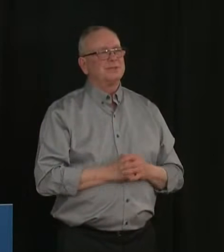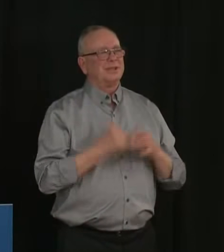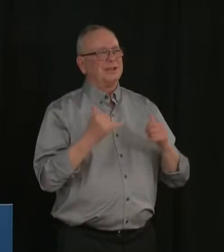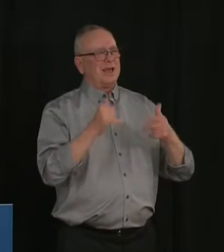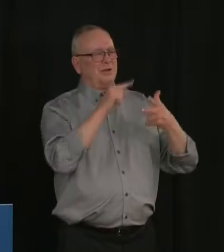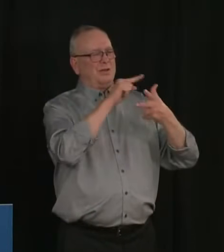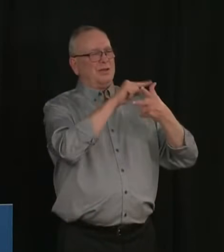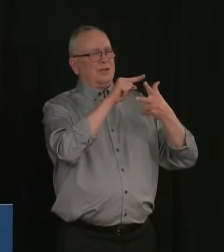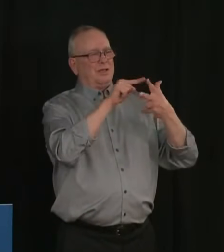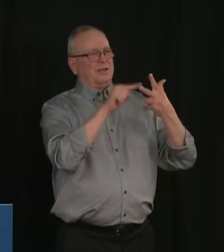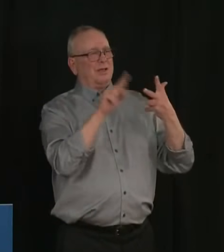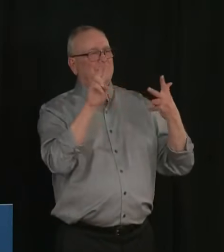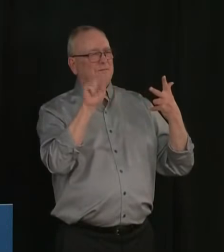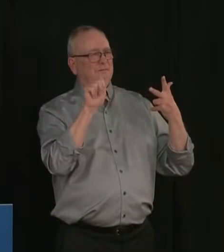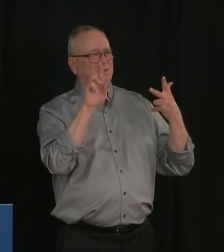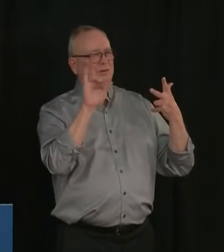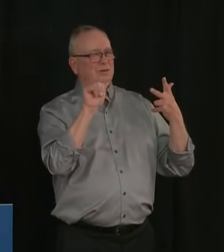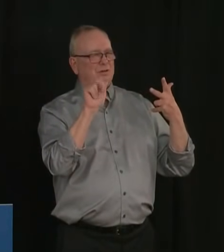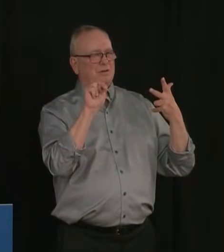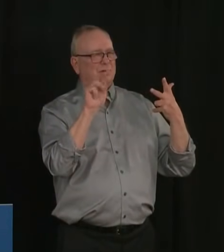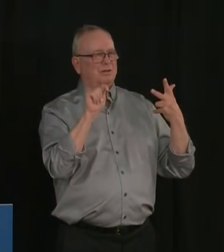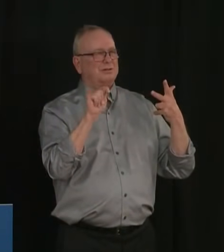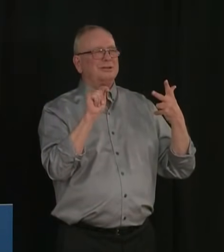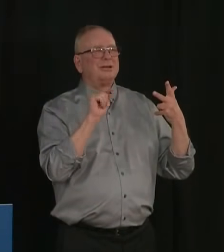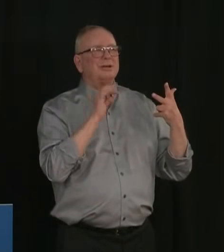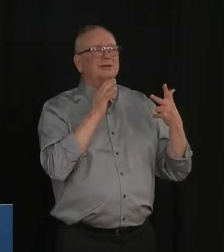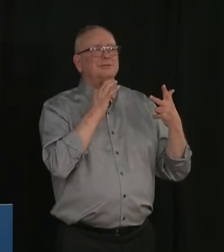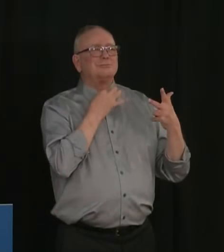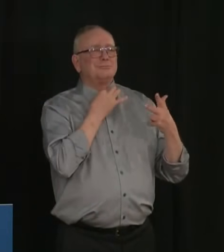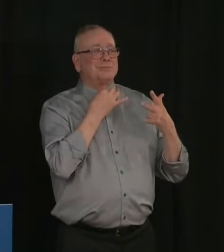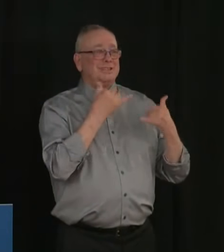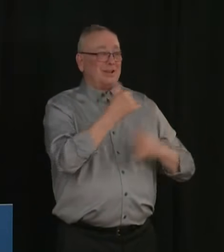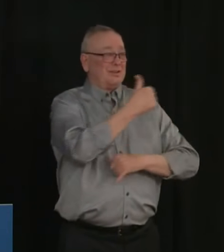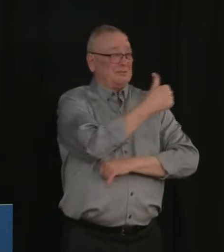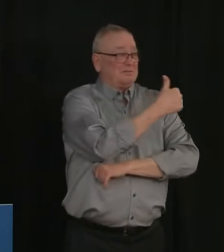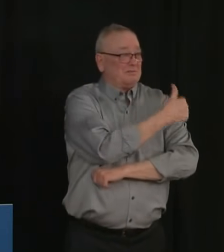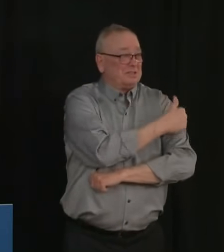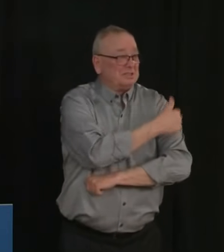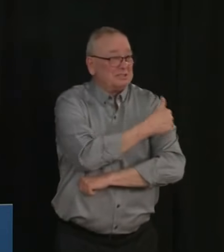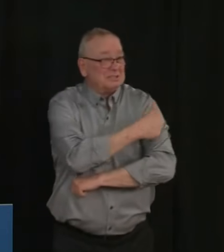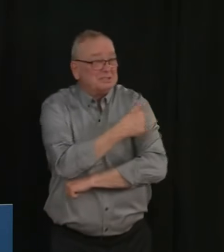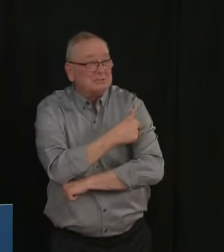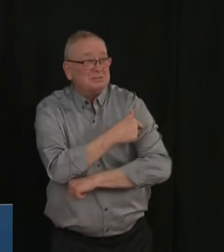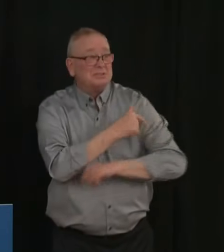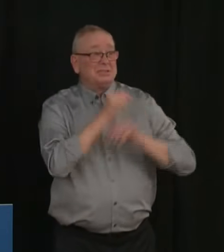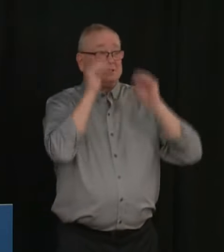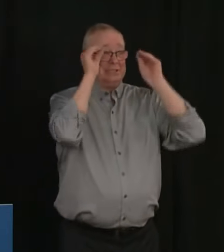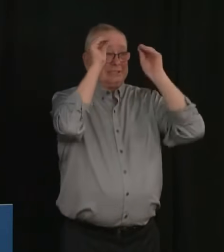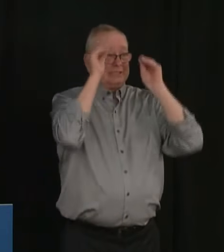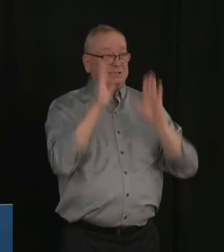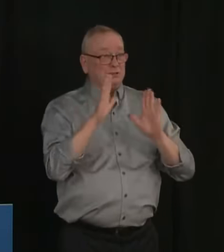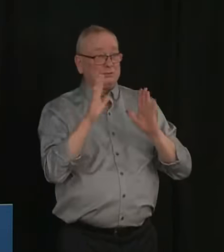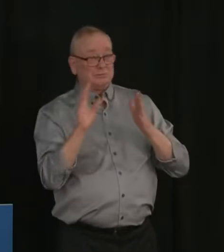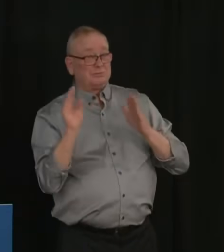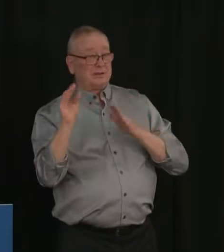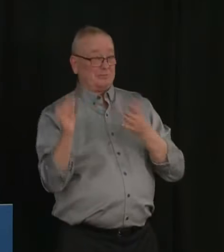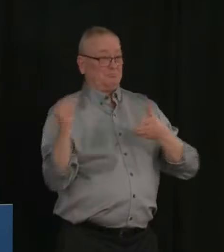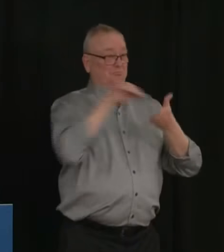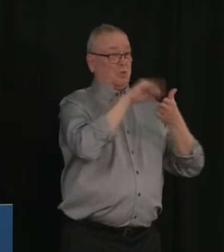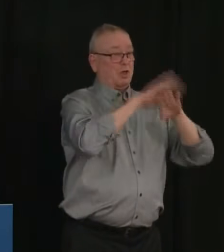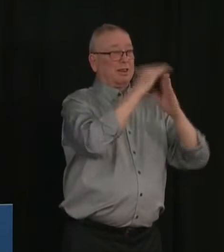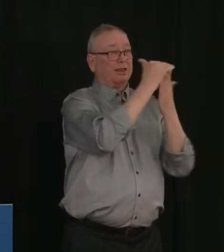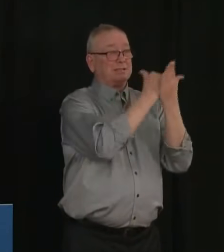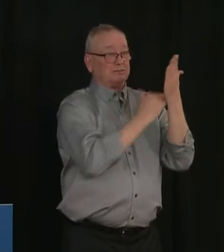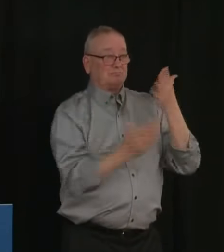to rejigging the vaccine sequence, perhaps adding teachers or doing mass vaccinations at work camps